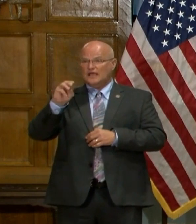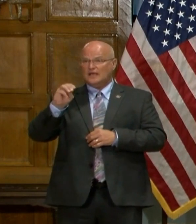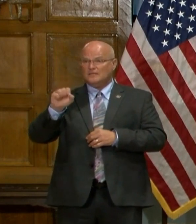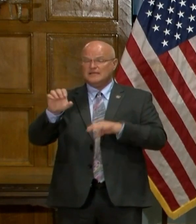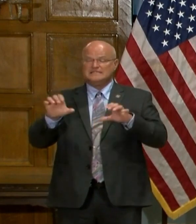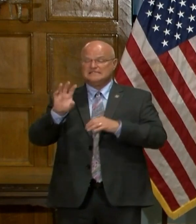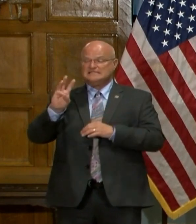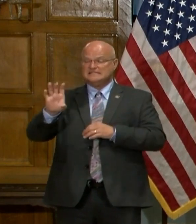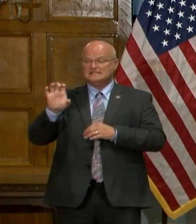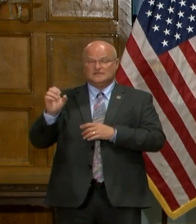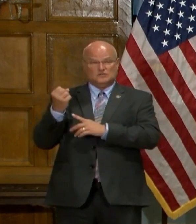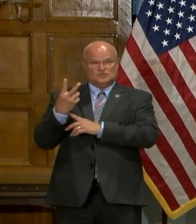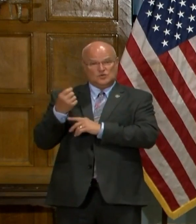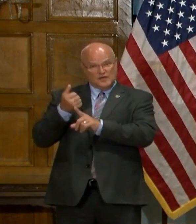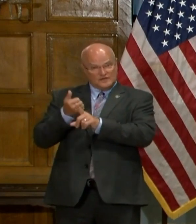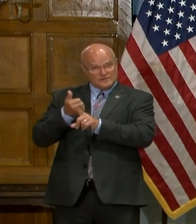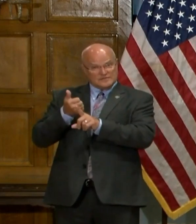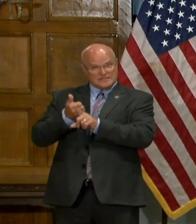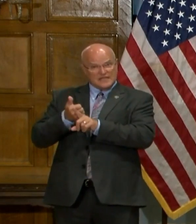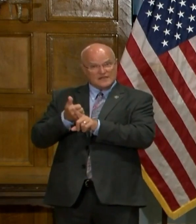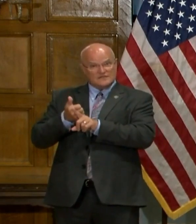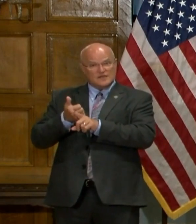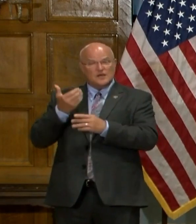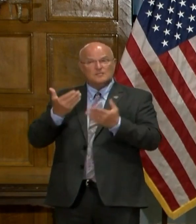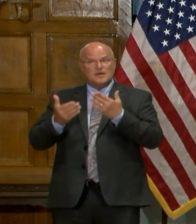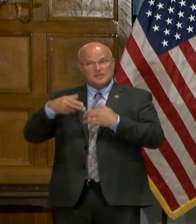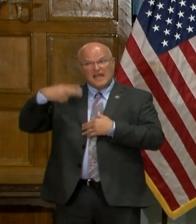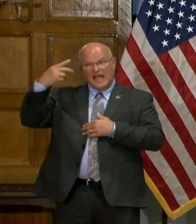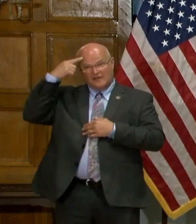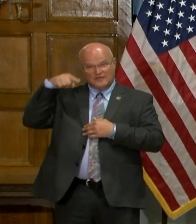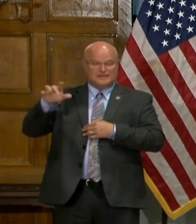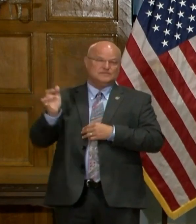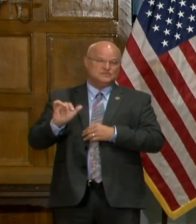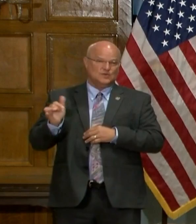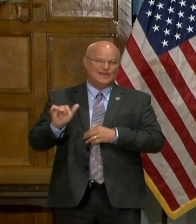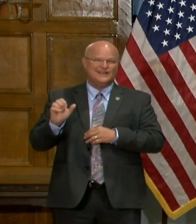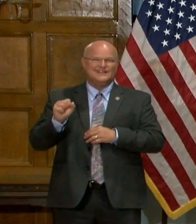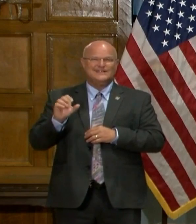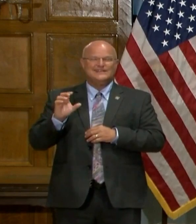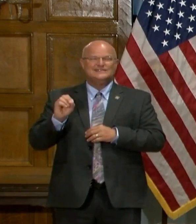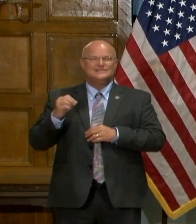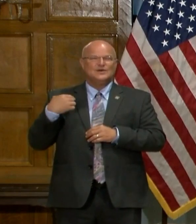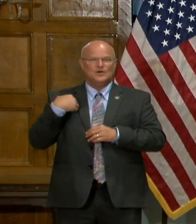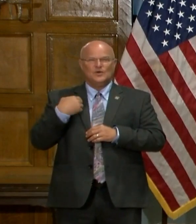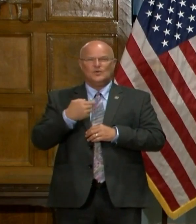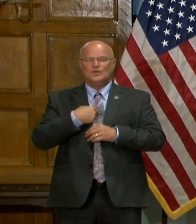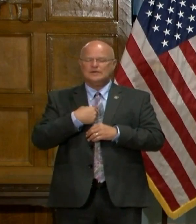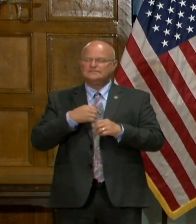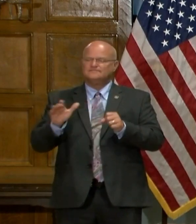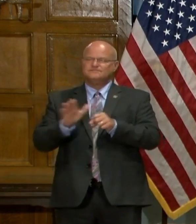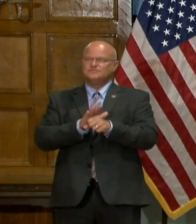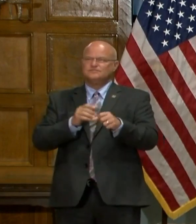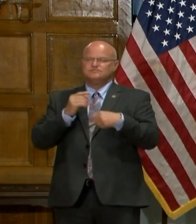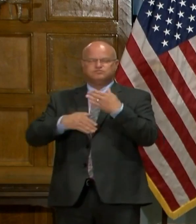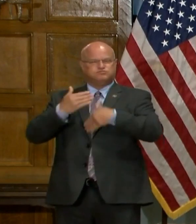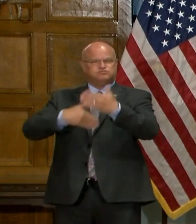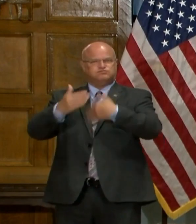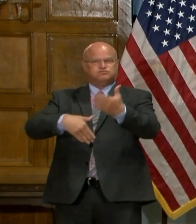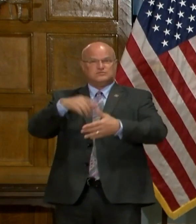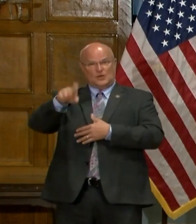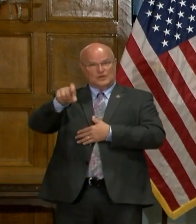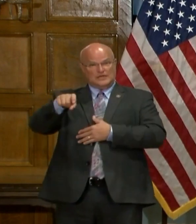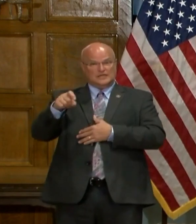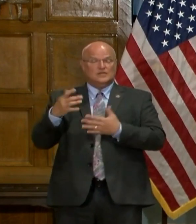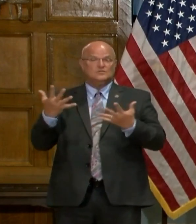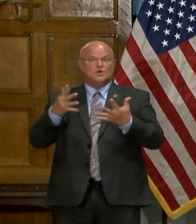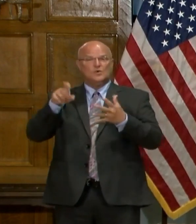did 612, which may be an all-time high for them as well. So we're going full guns on the testing, and we need to,